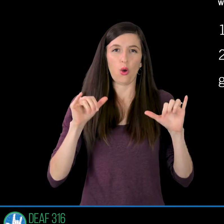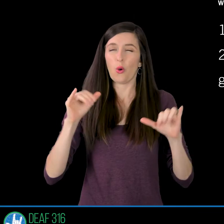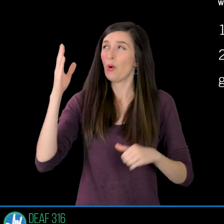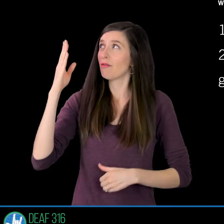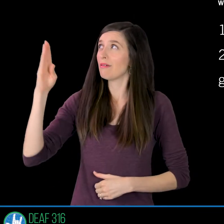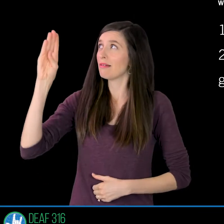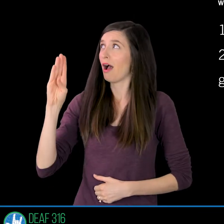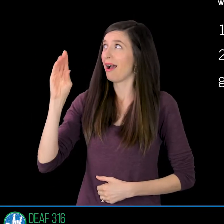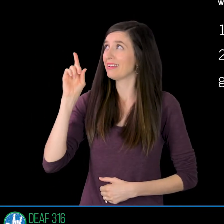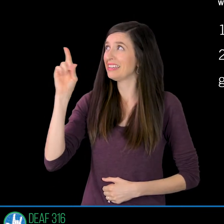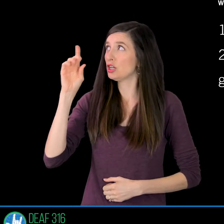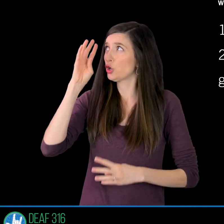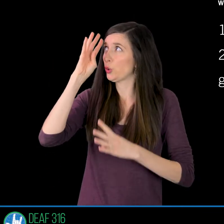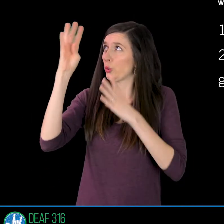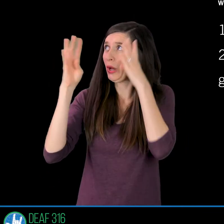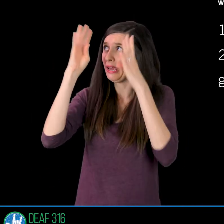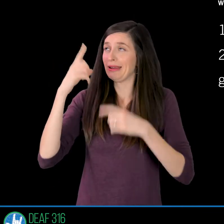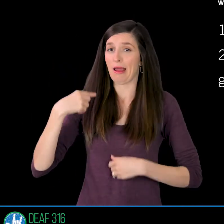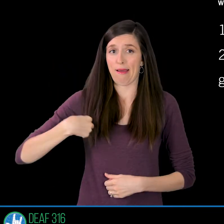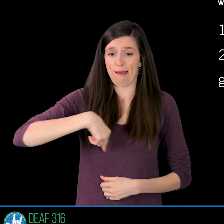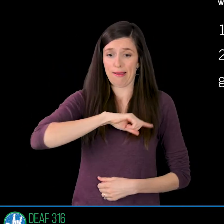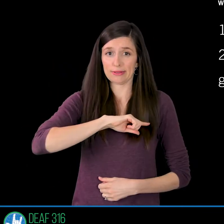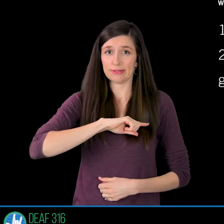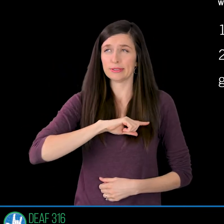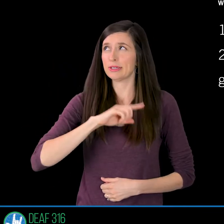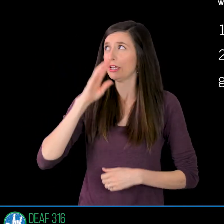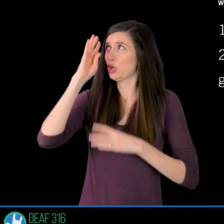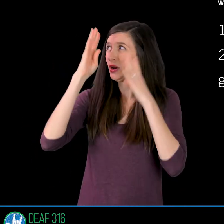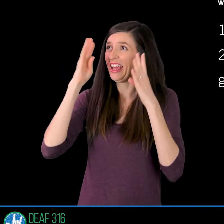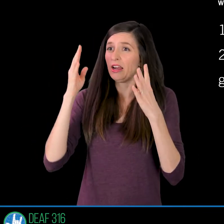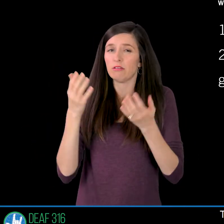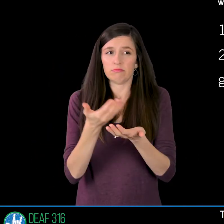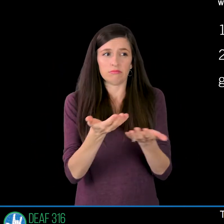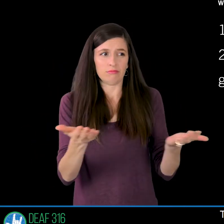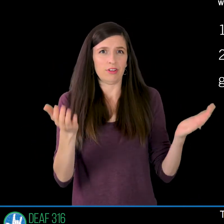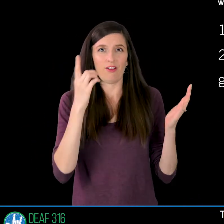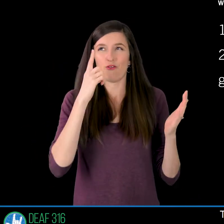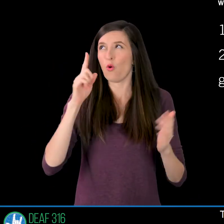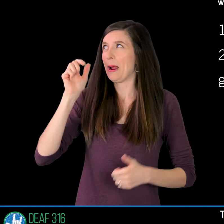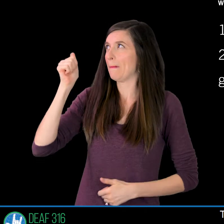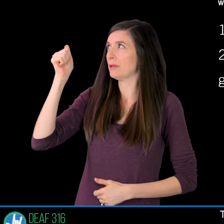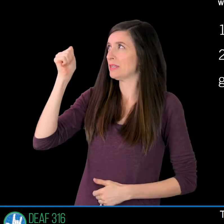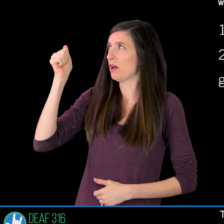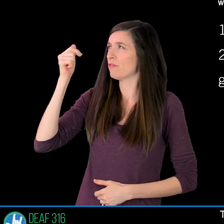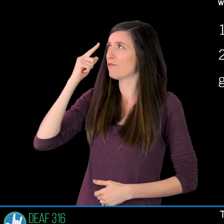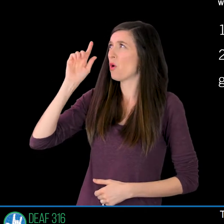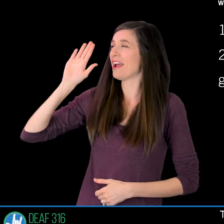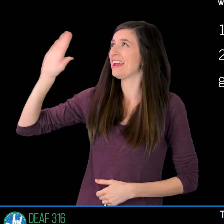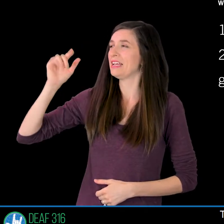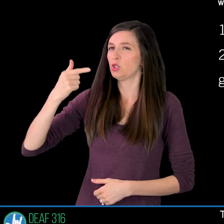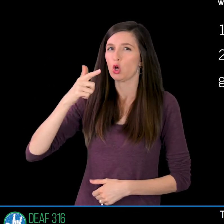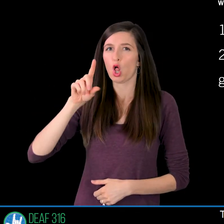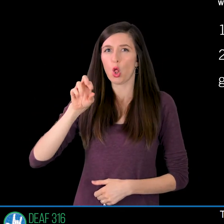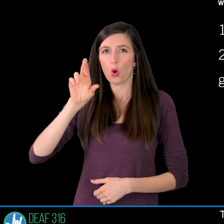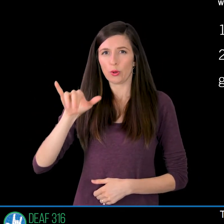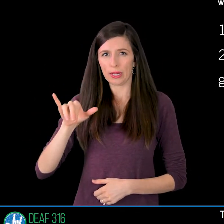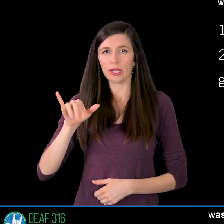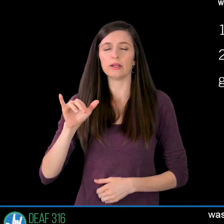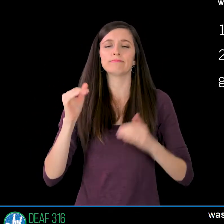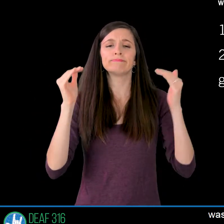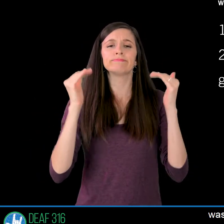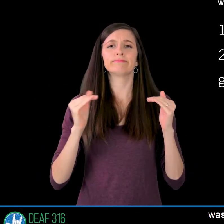created us and the universe for His glory. The second one, in the second session we